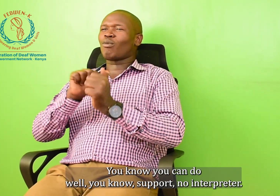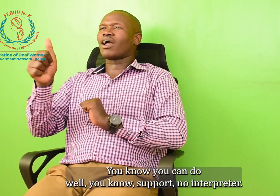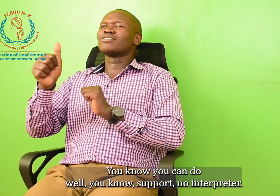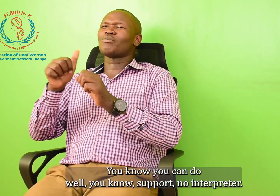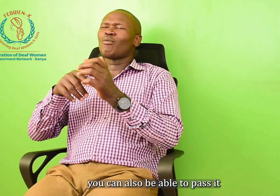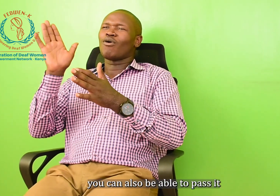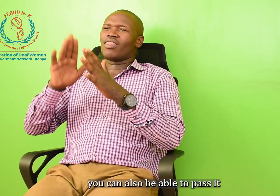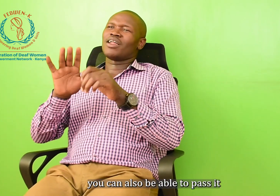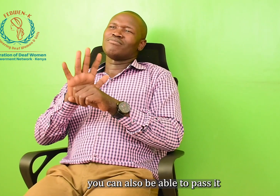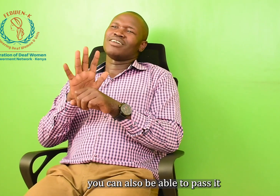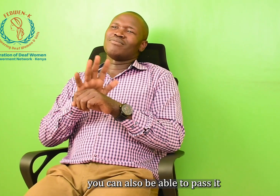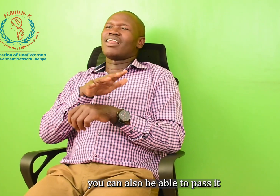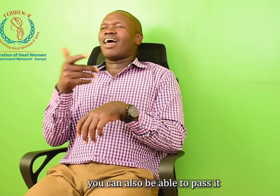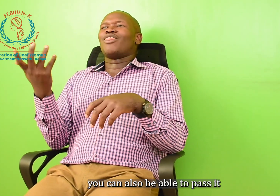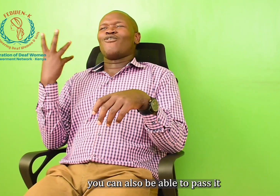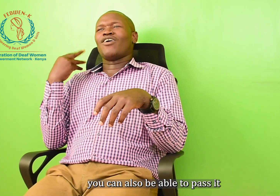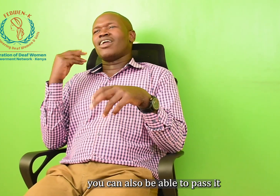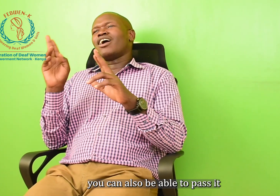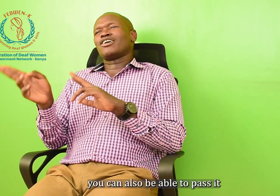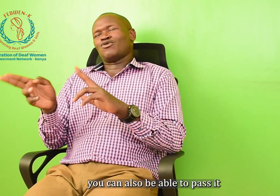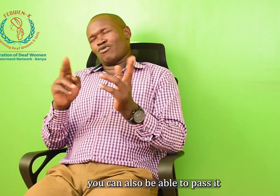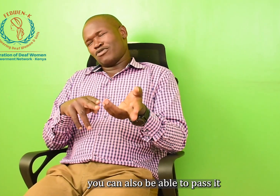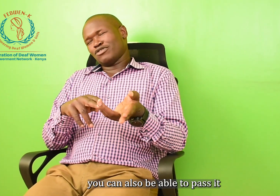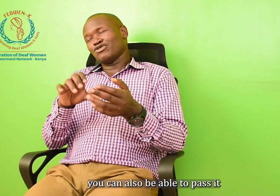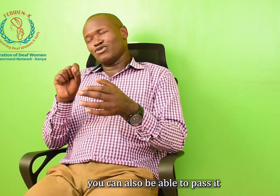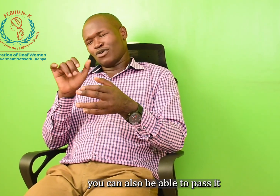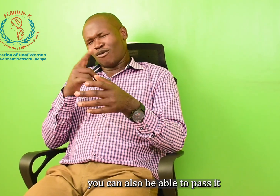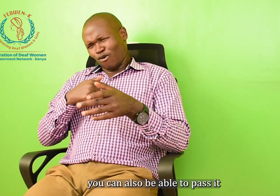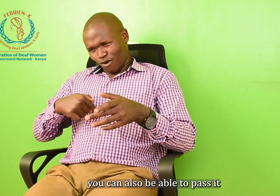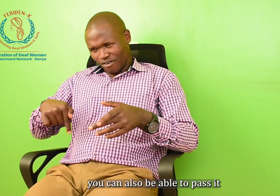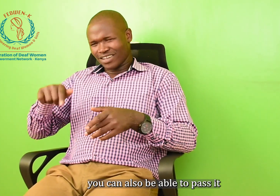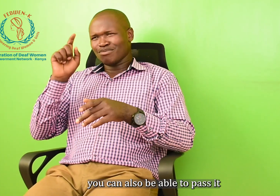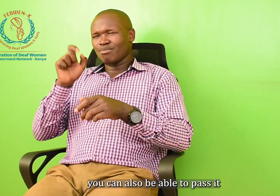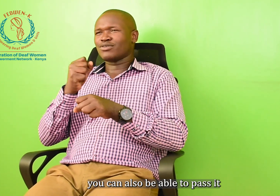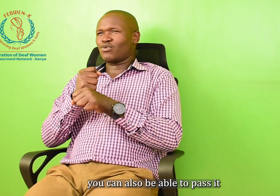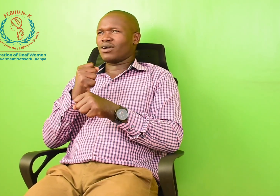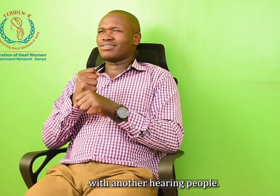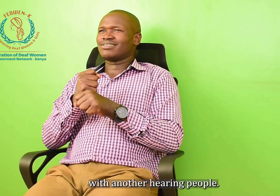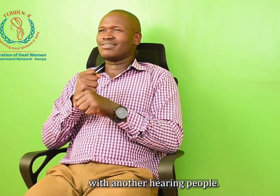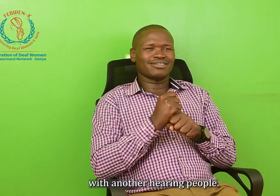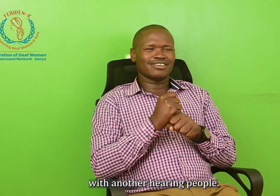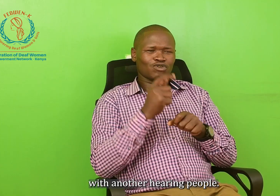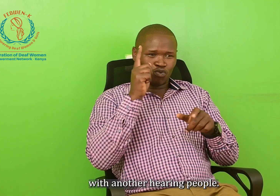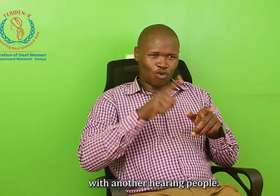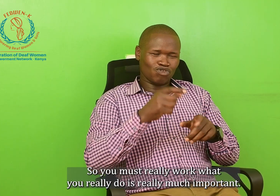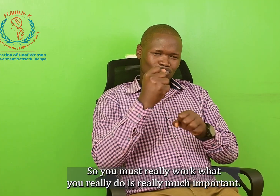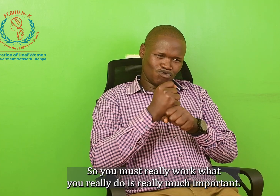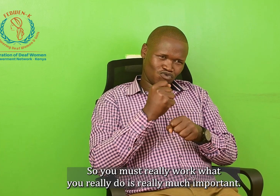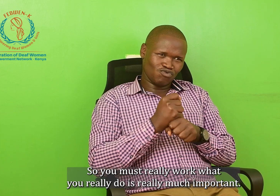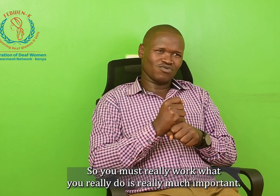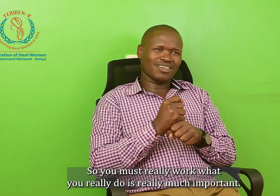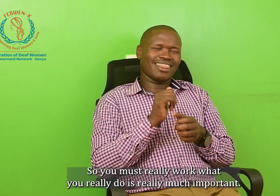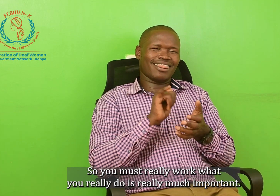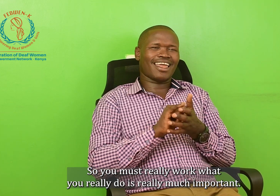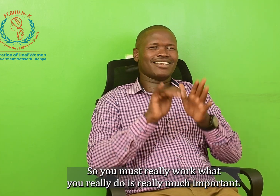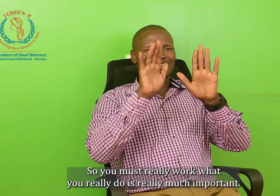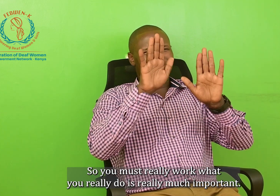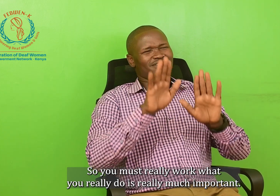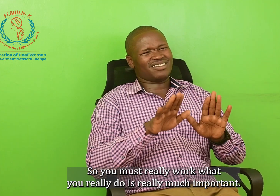interpreter. You can also be able to pass even than the other hearing people. So you must really work. What